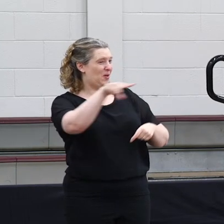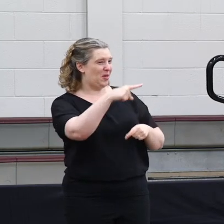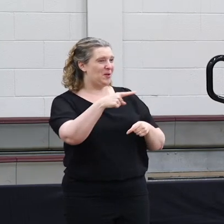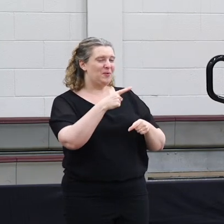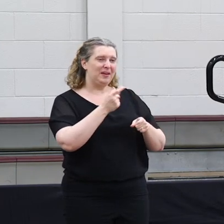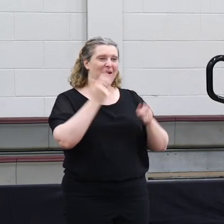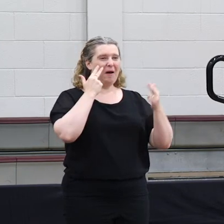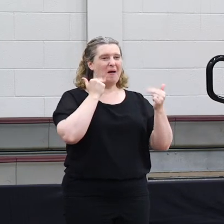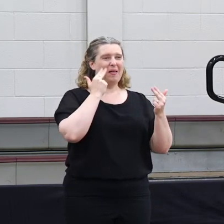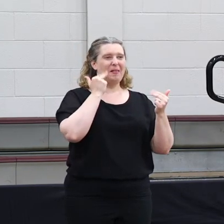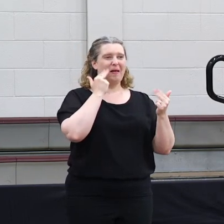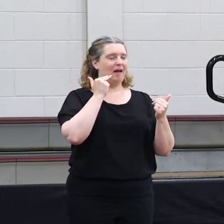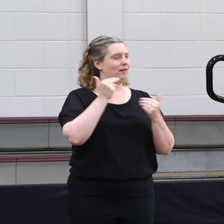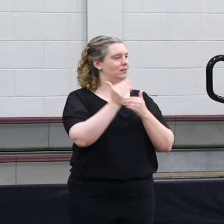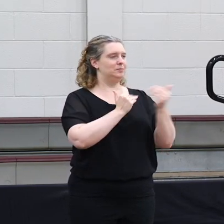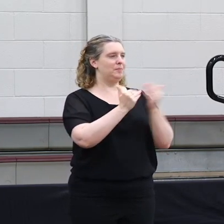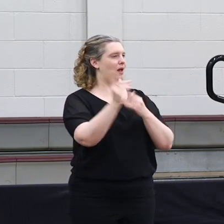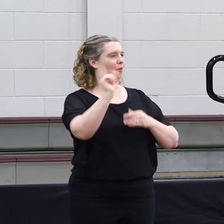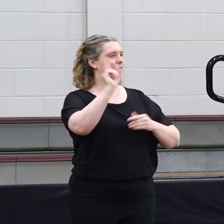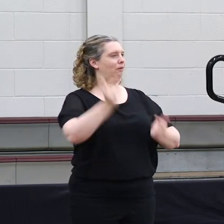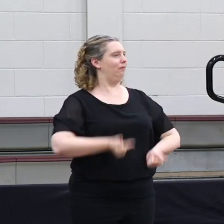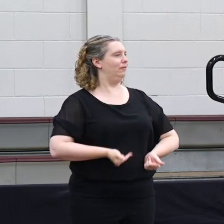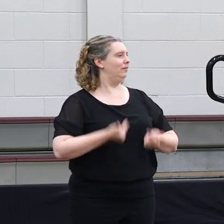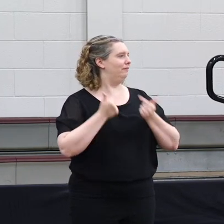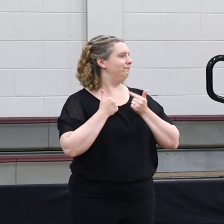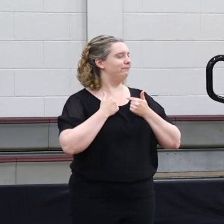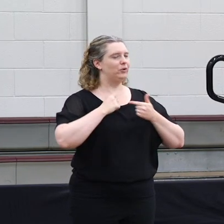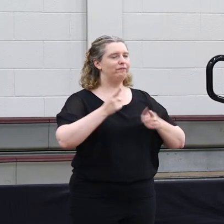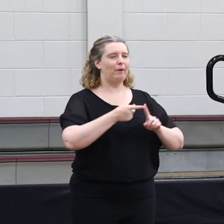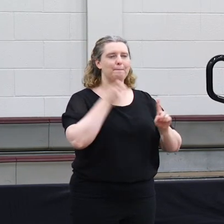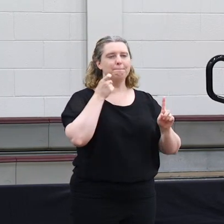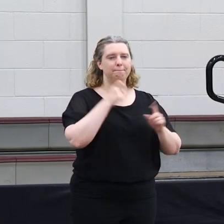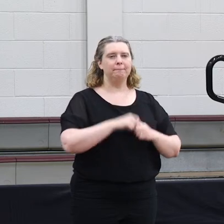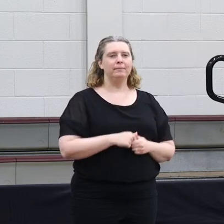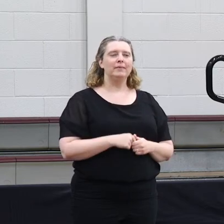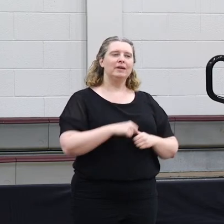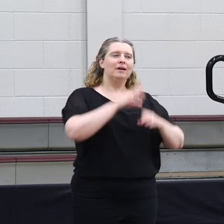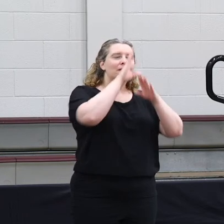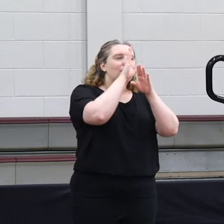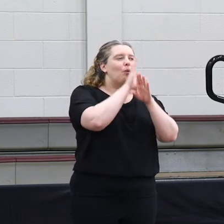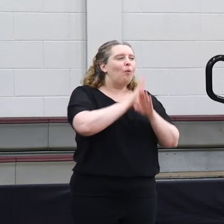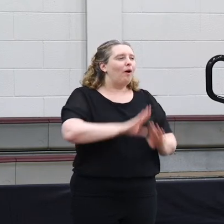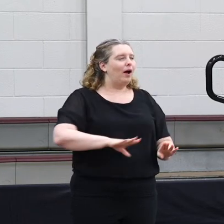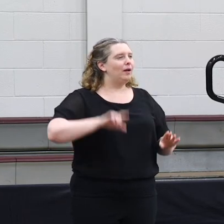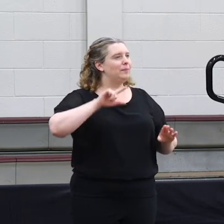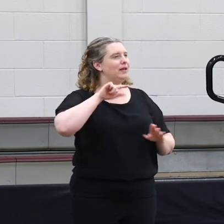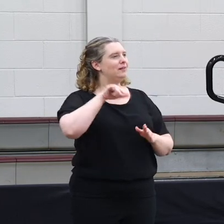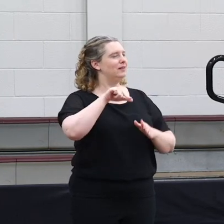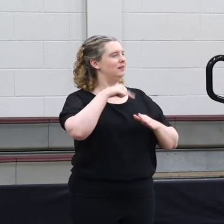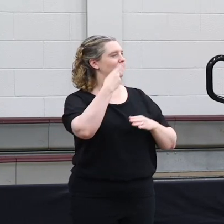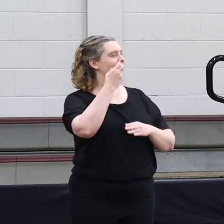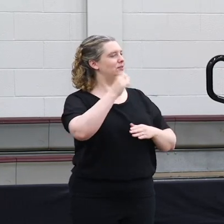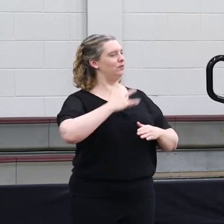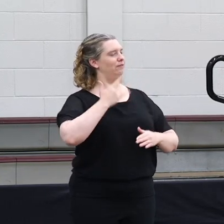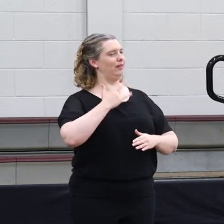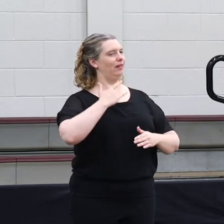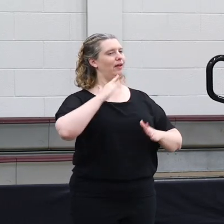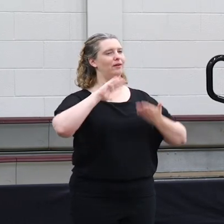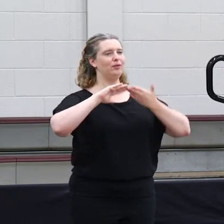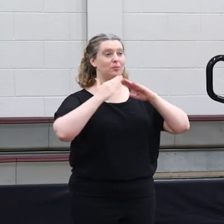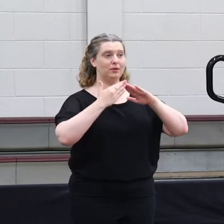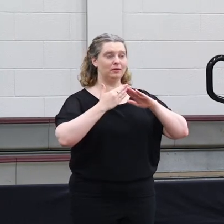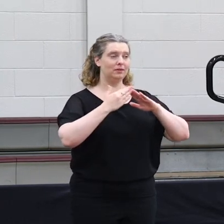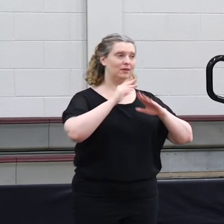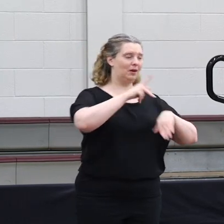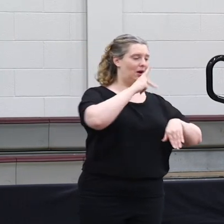no matter what walks of life we were from. I'll remember the quiet moments of solidarity that made Bristol Central feel like a community, whether it be